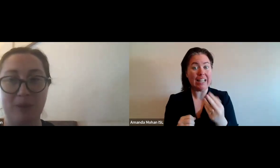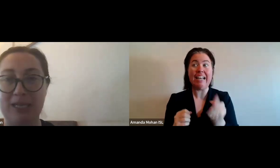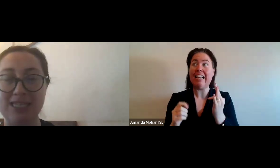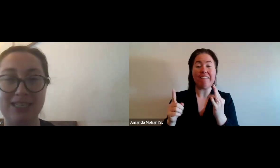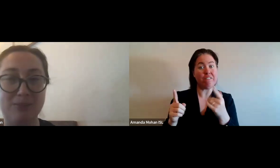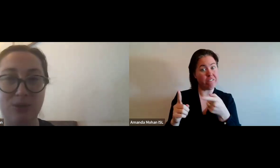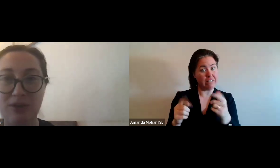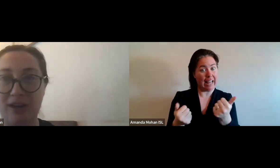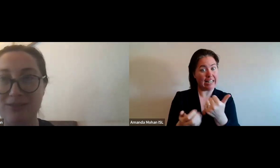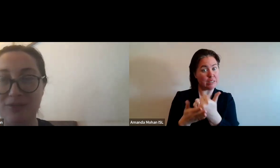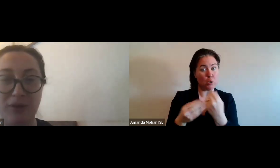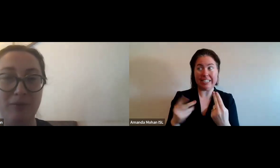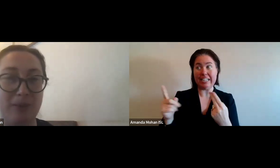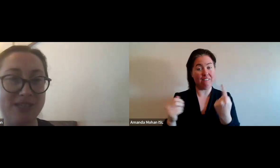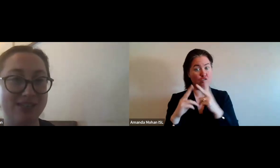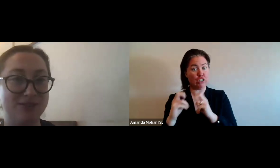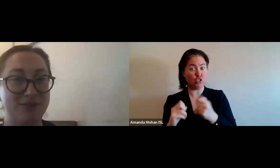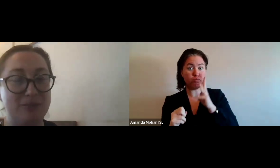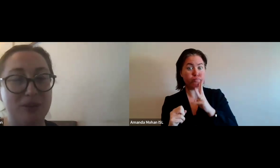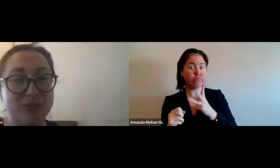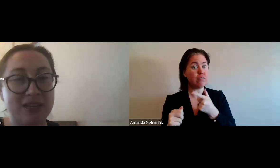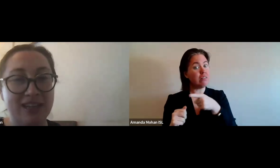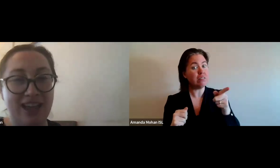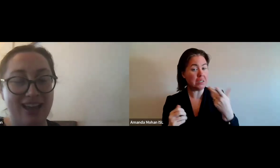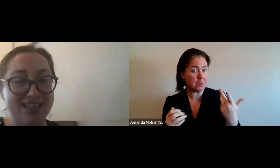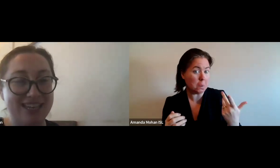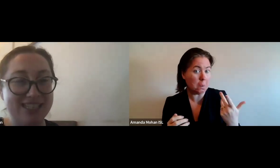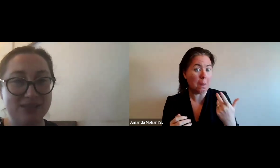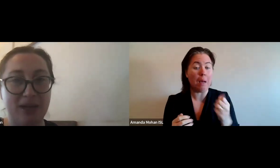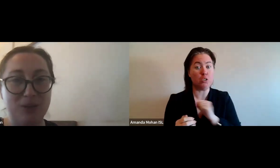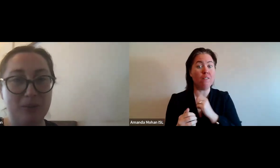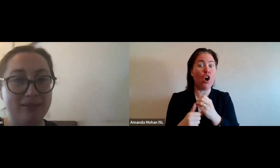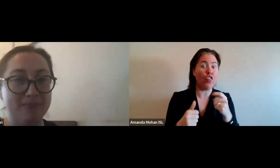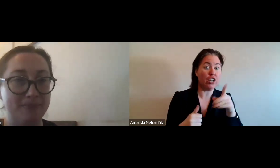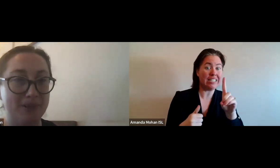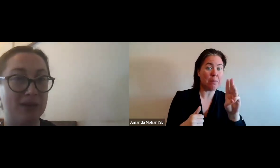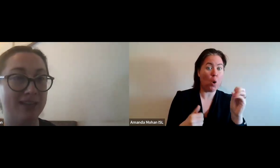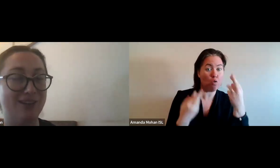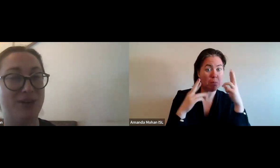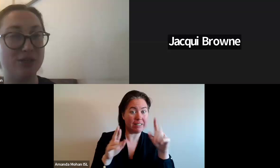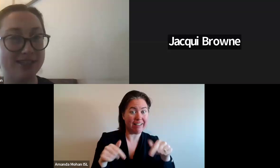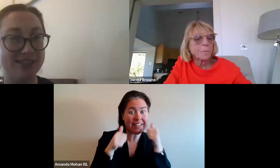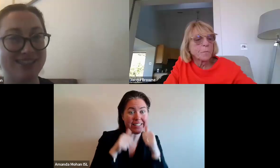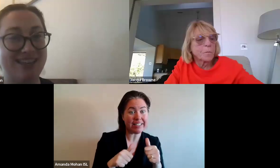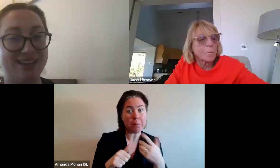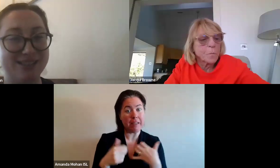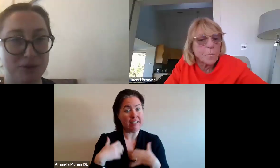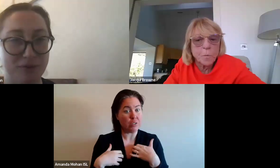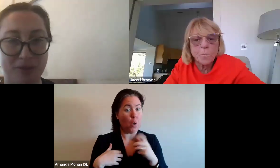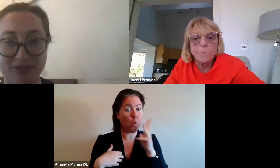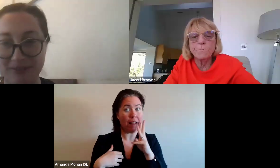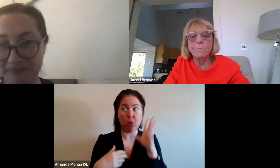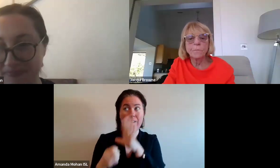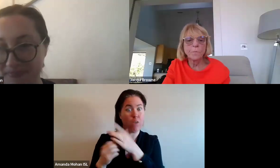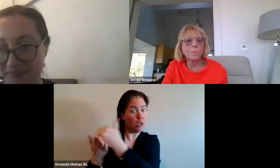that DPOs might need. And I'm sure there are lots of other representatives of DPOs attending as well who might be willing or interested in getting